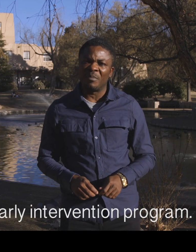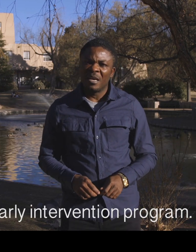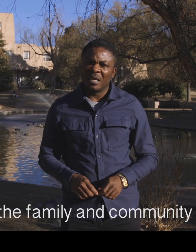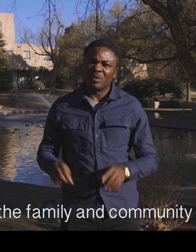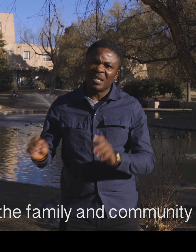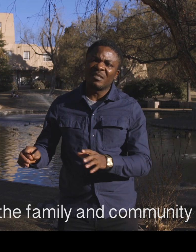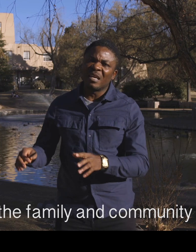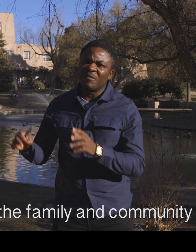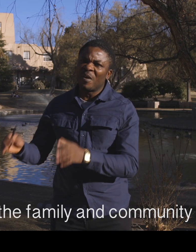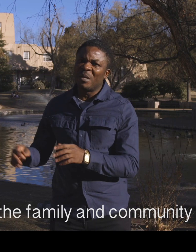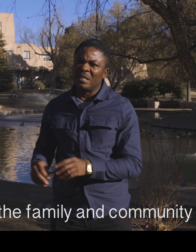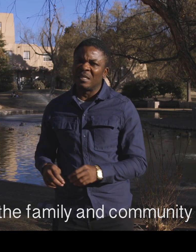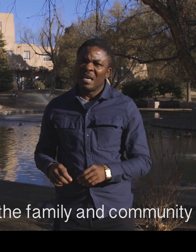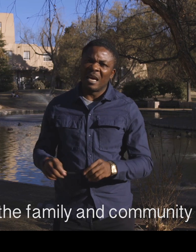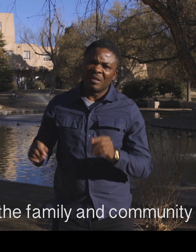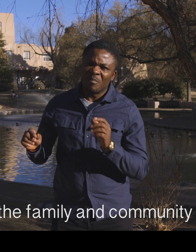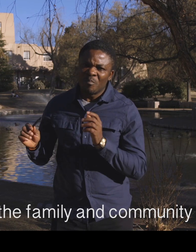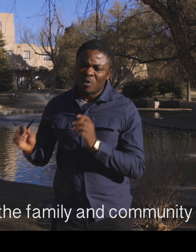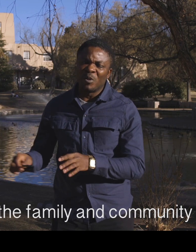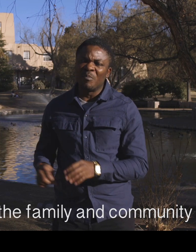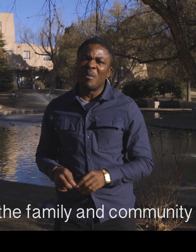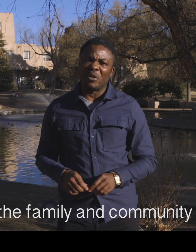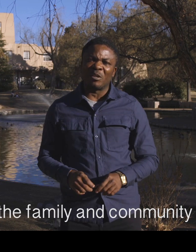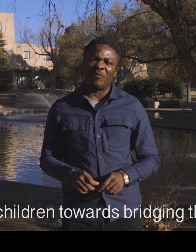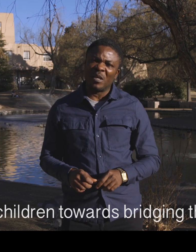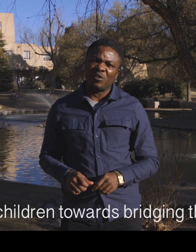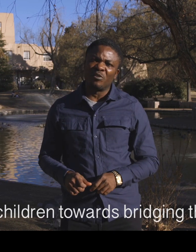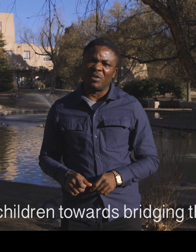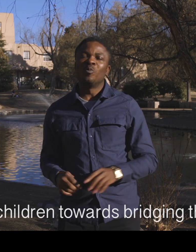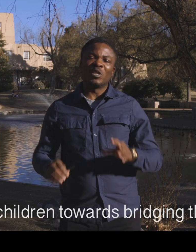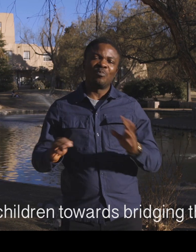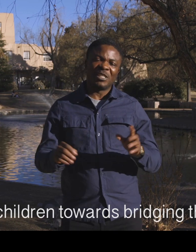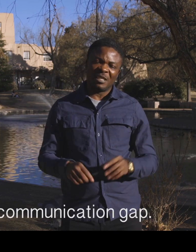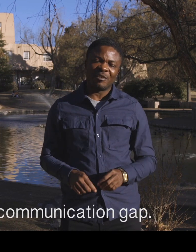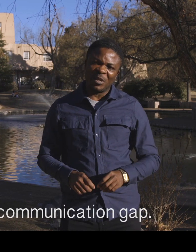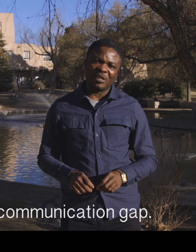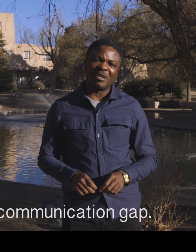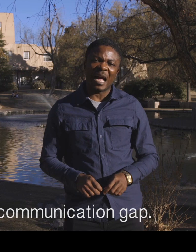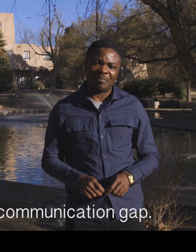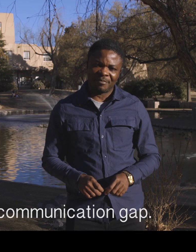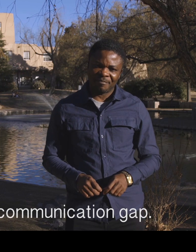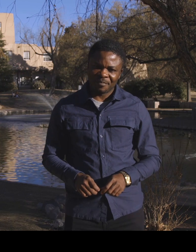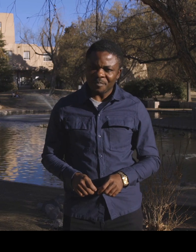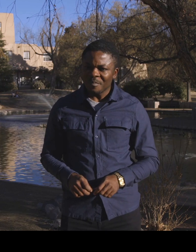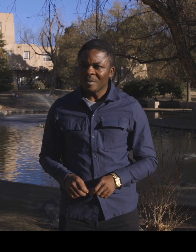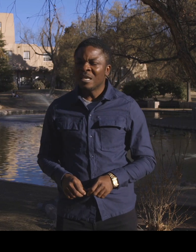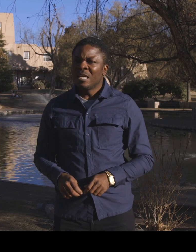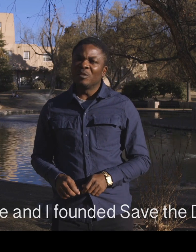and to sensitize the families and the community members of deaf children towards bridging the communication gap. In